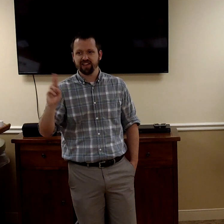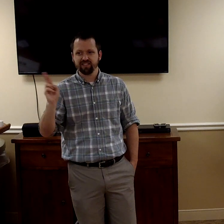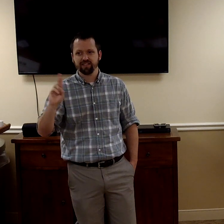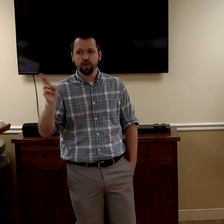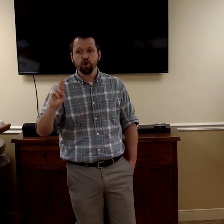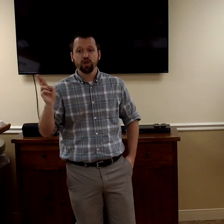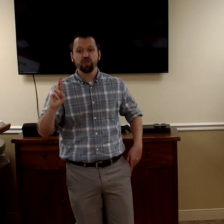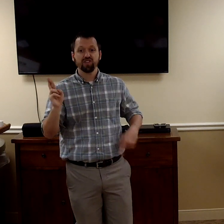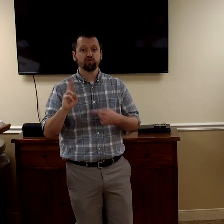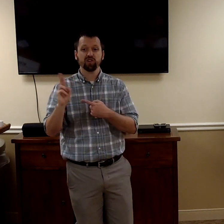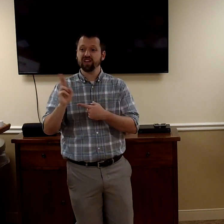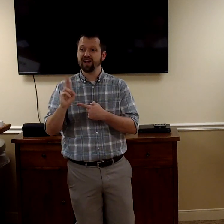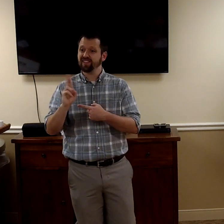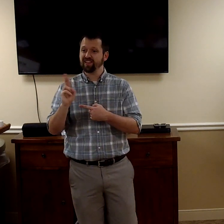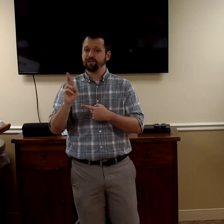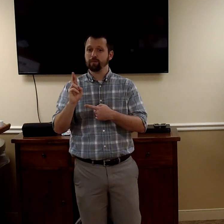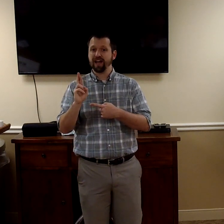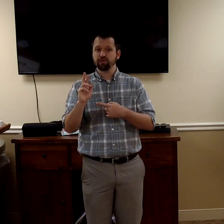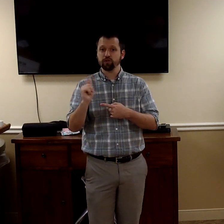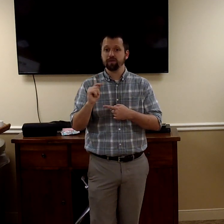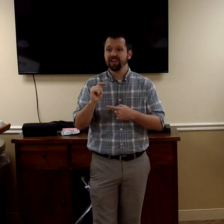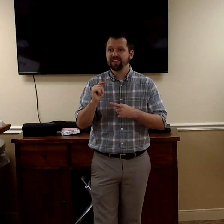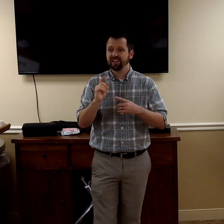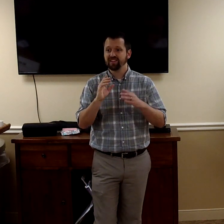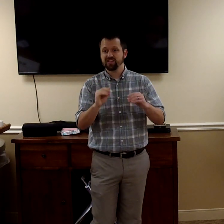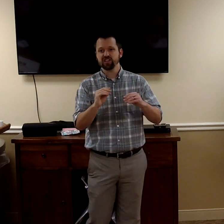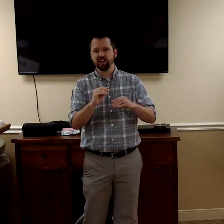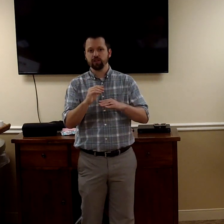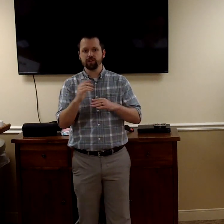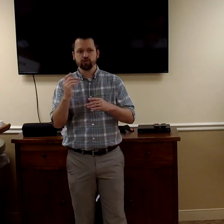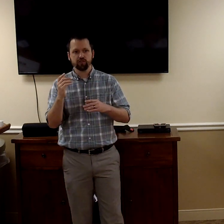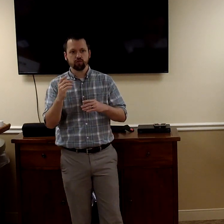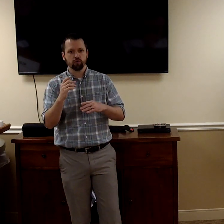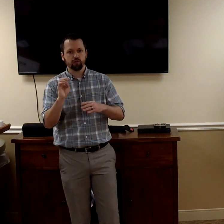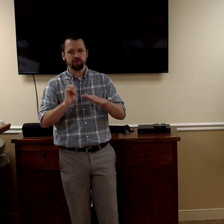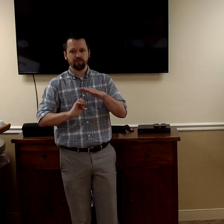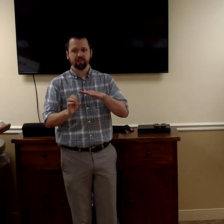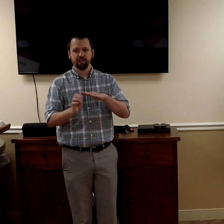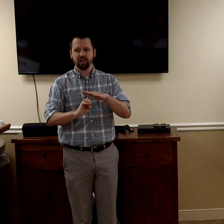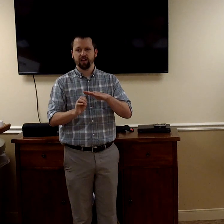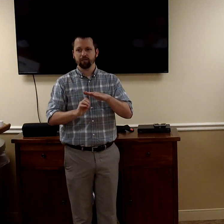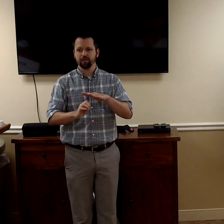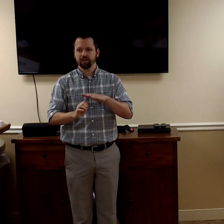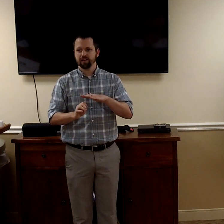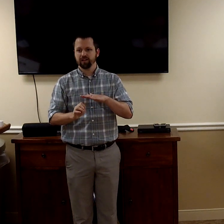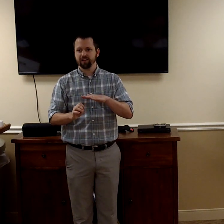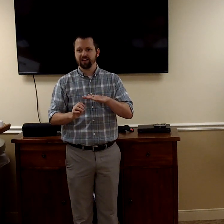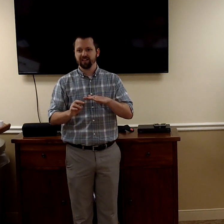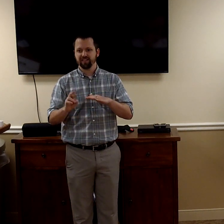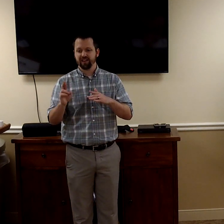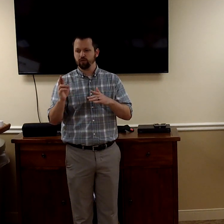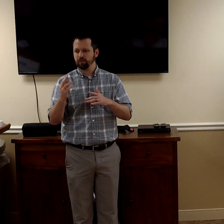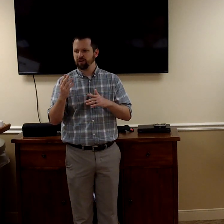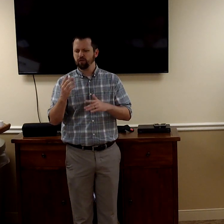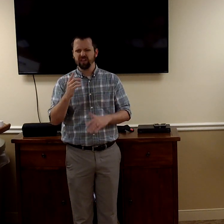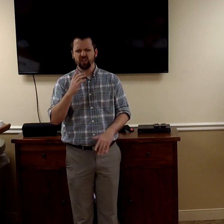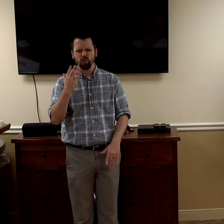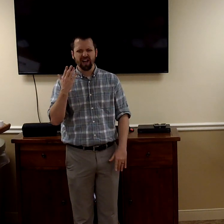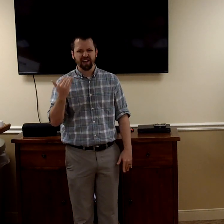this. This is really not the sign for bathroom. They teach it in elementary schools. Because I guess, I don't really know